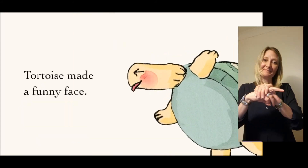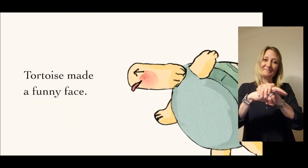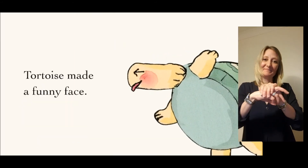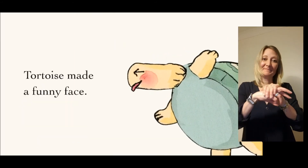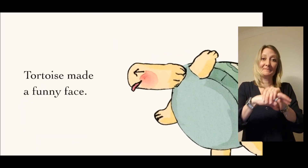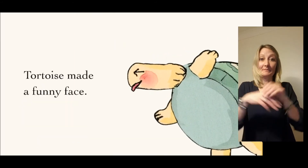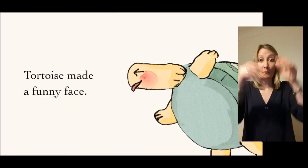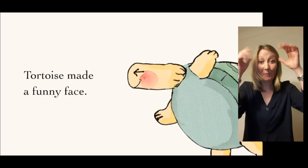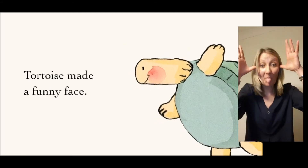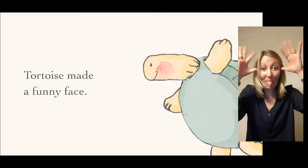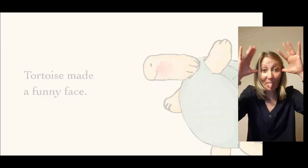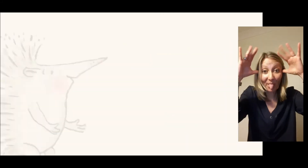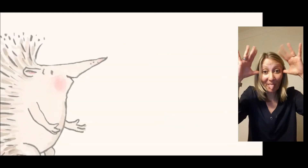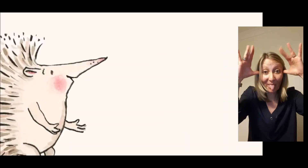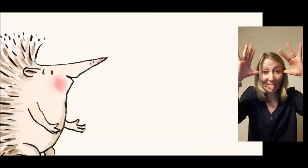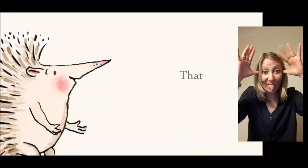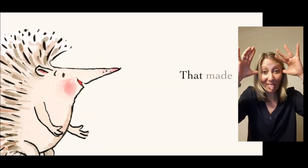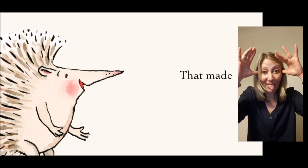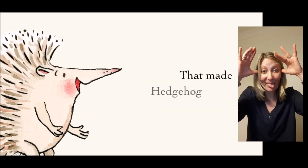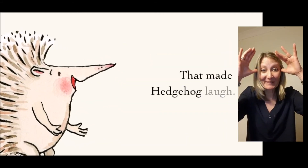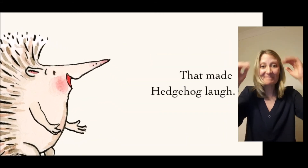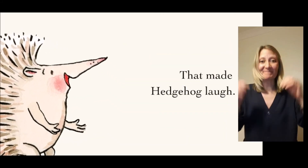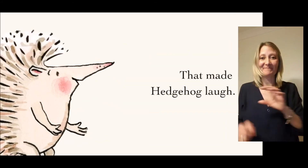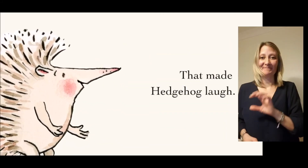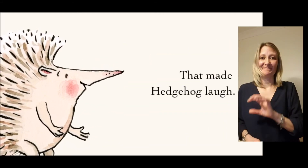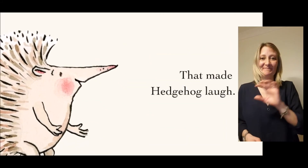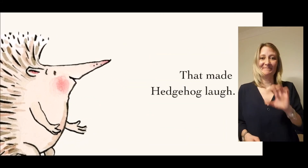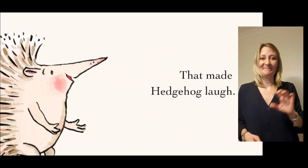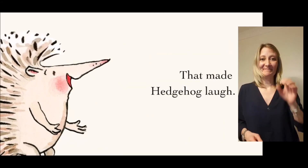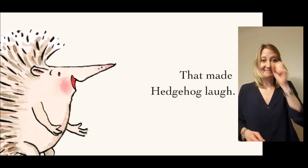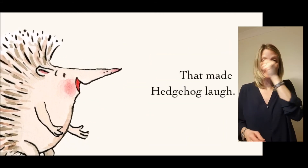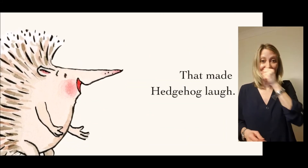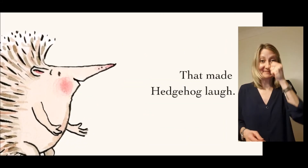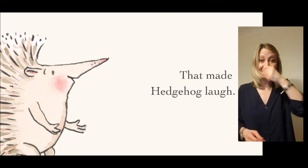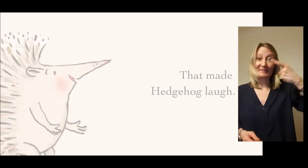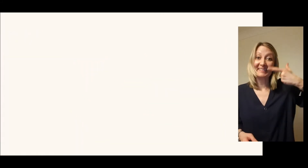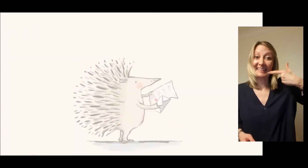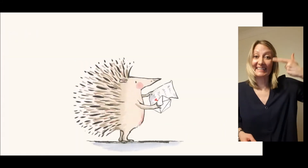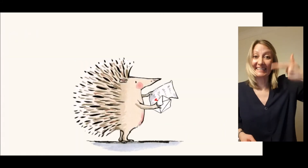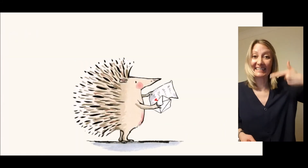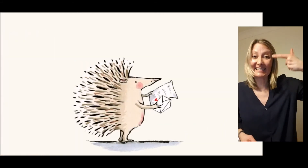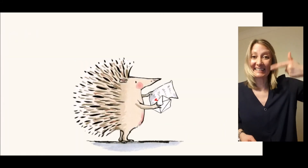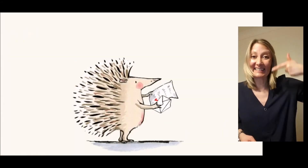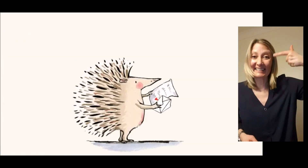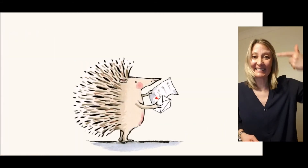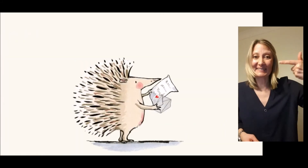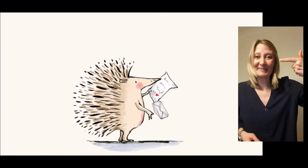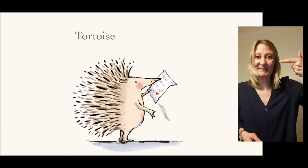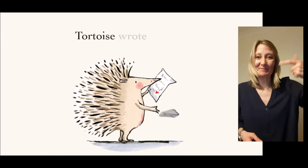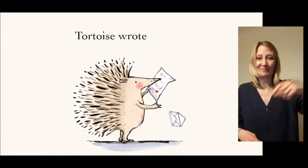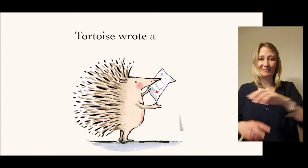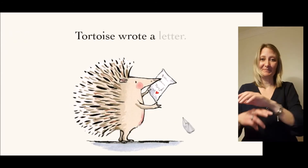Tortoise made a funny face. That made Hedgehog laugh.